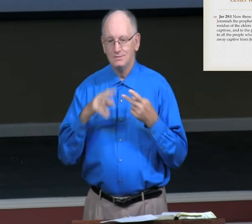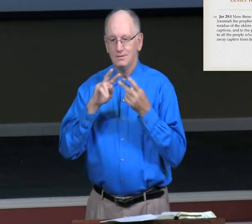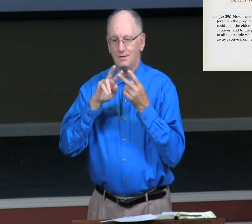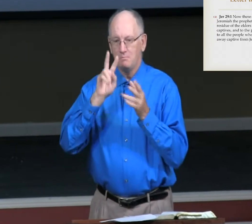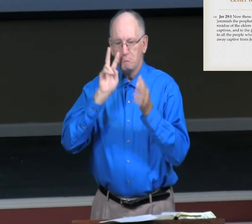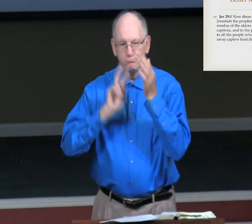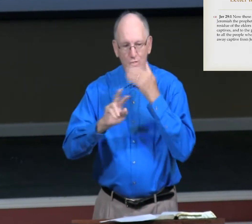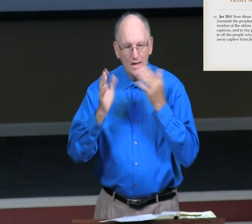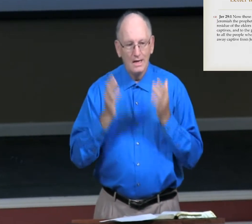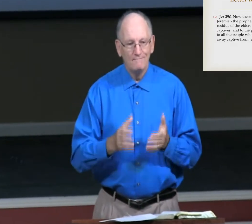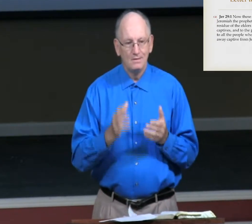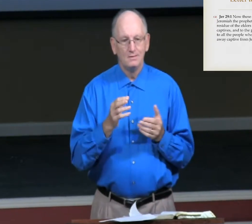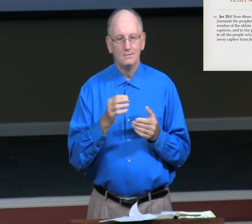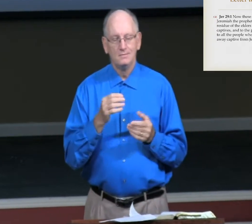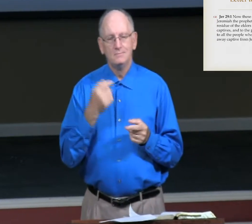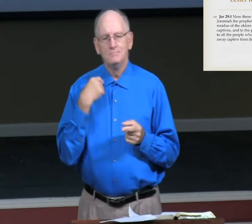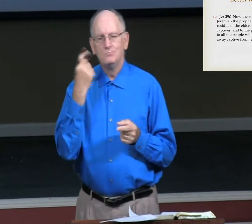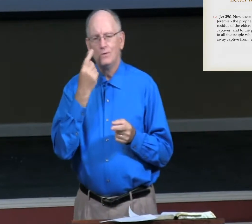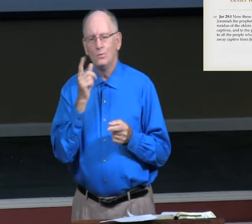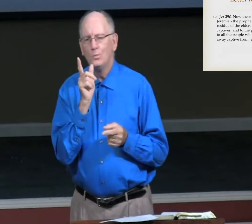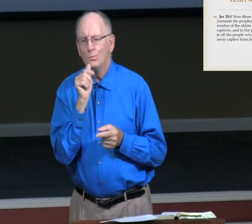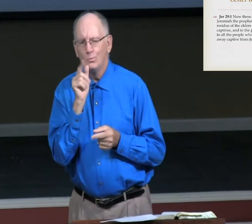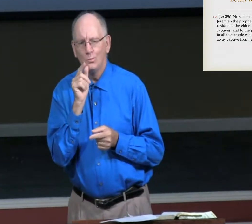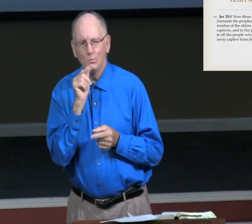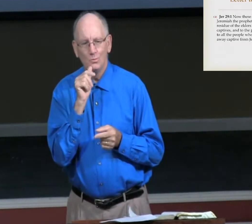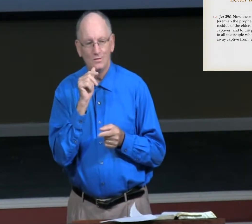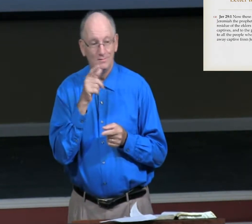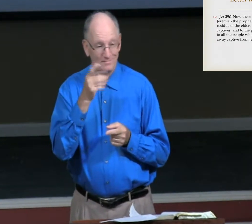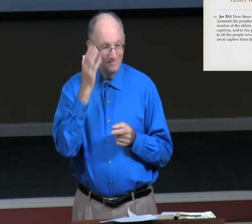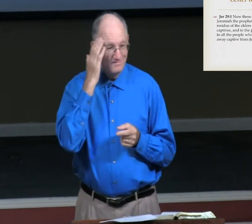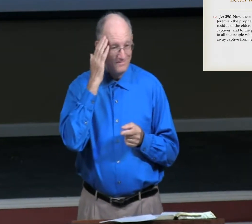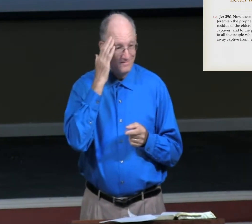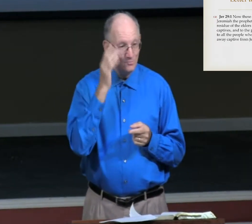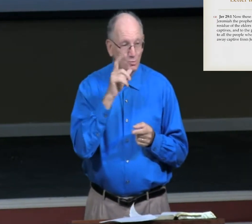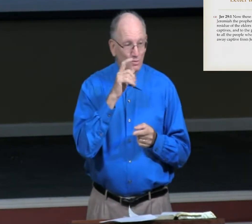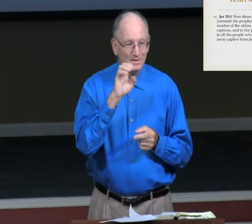The priests, the prophets, and I was wondering, who are they?